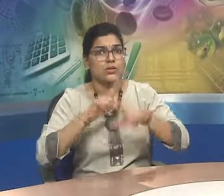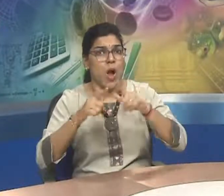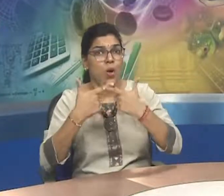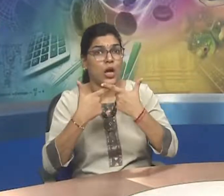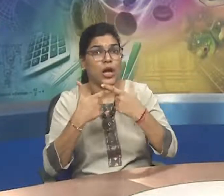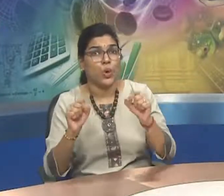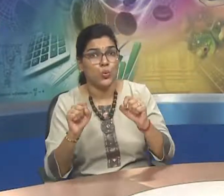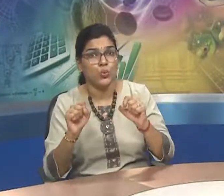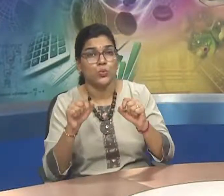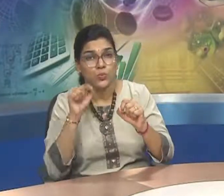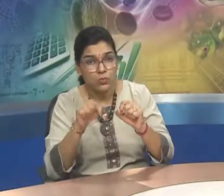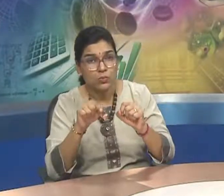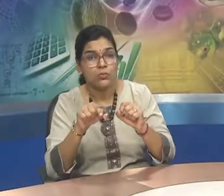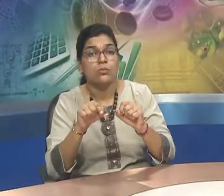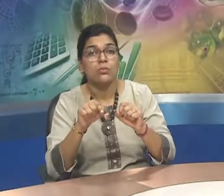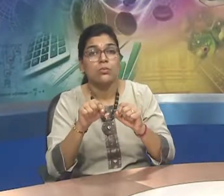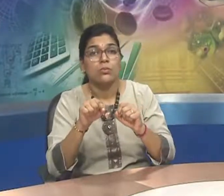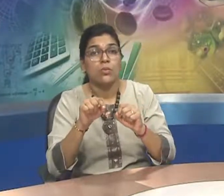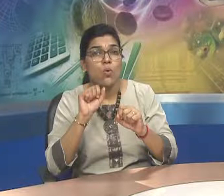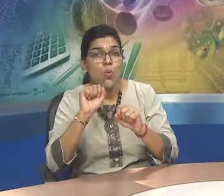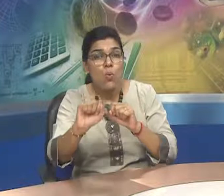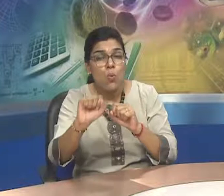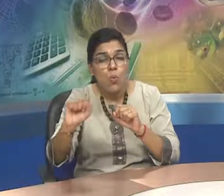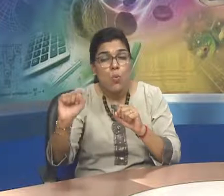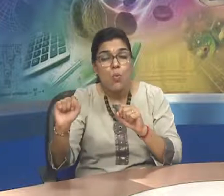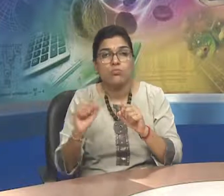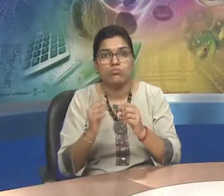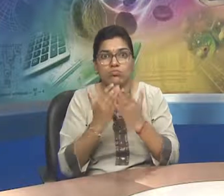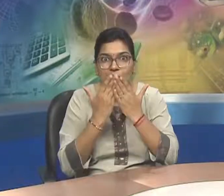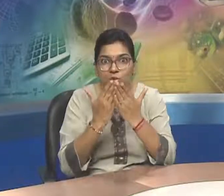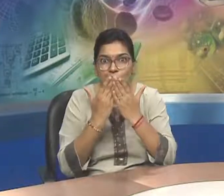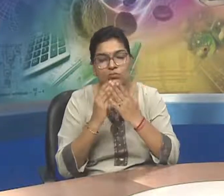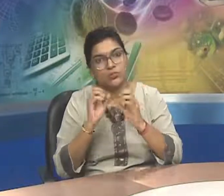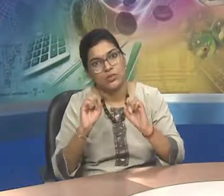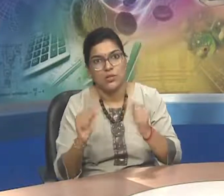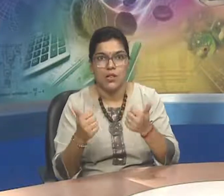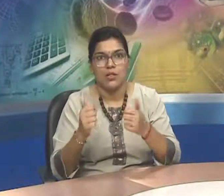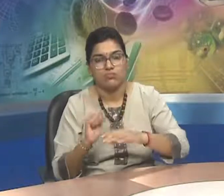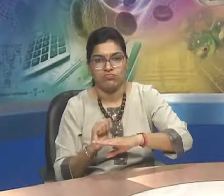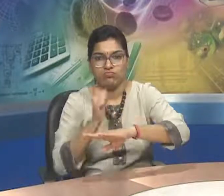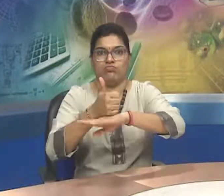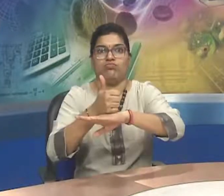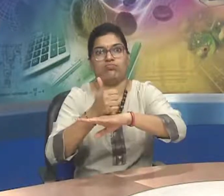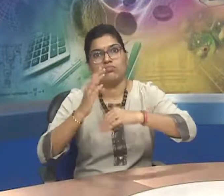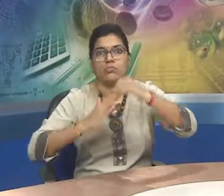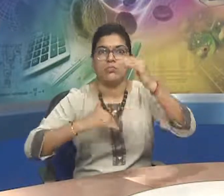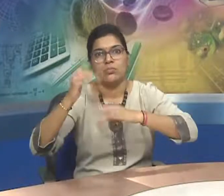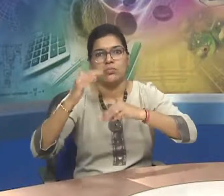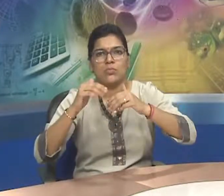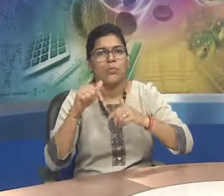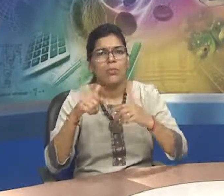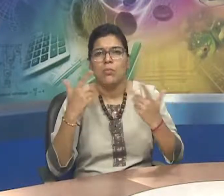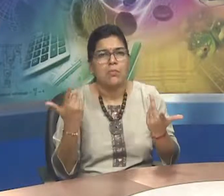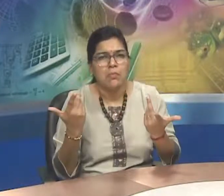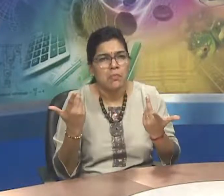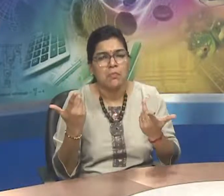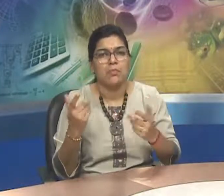Religious or linguistic dash can establish their own educational